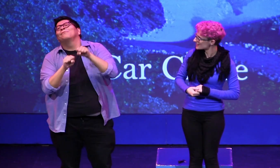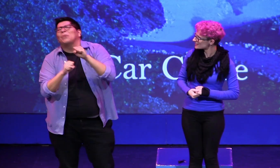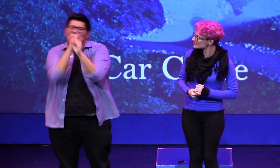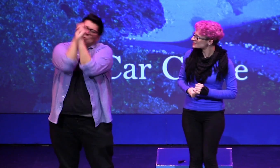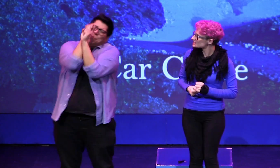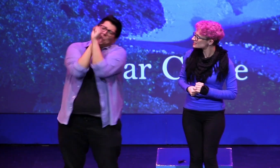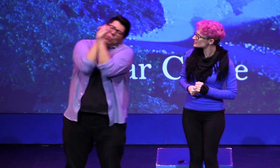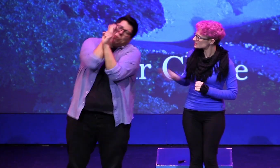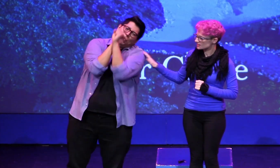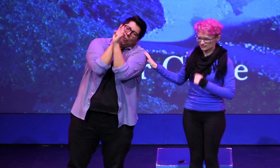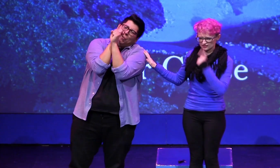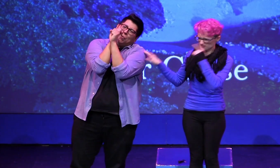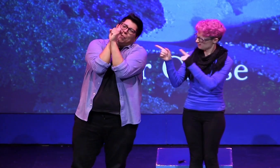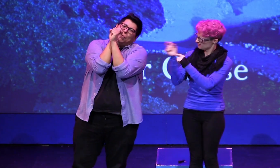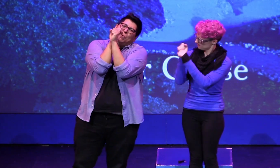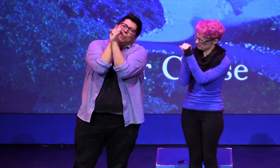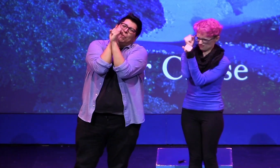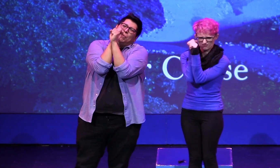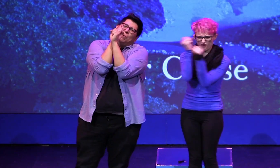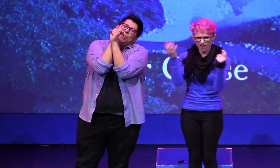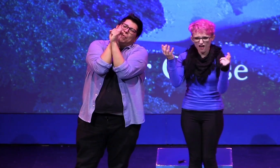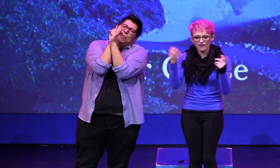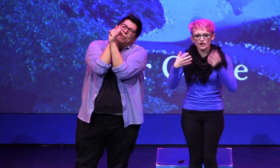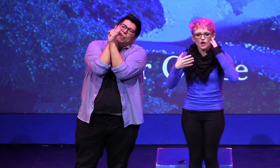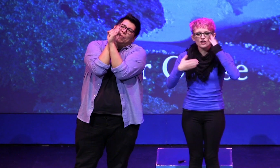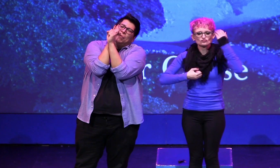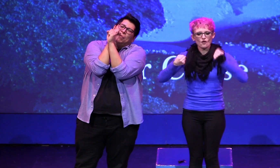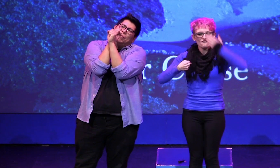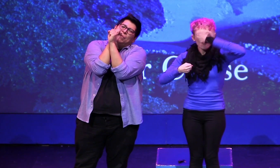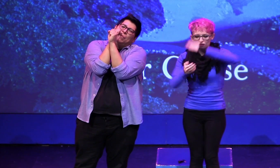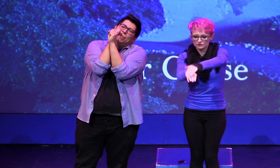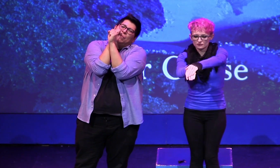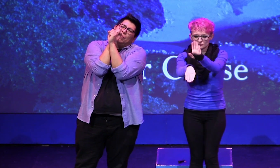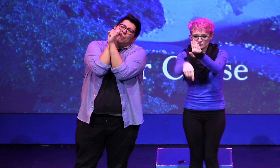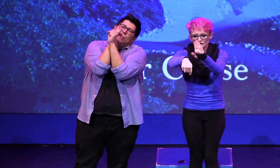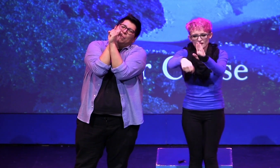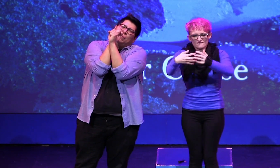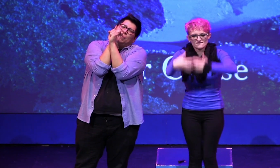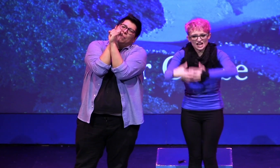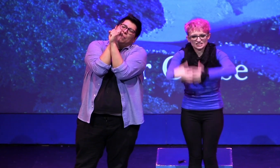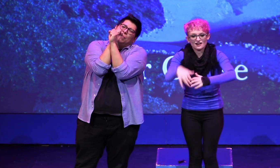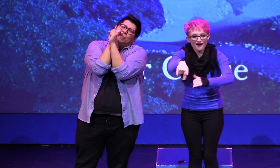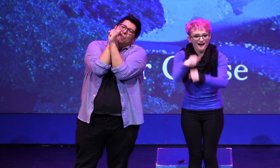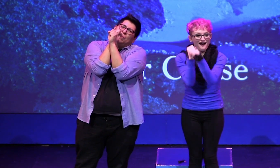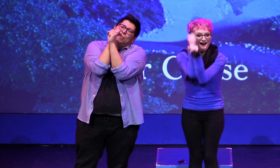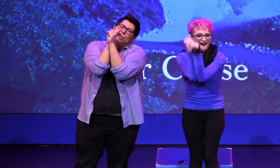There we go. Cruising. Let me crank it up. What is he doing with his arms here? It's the engine.